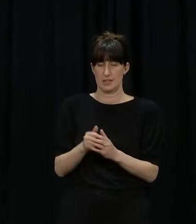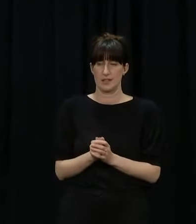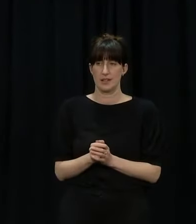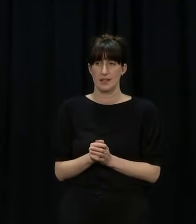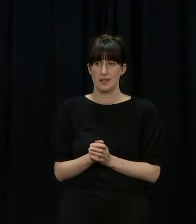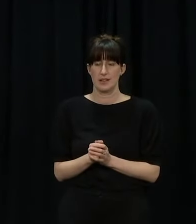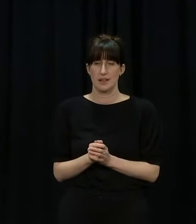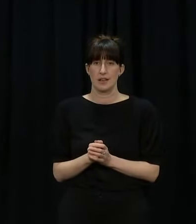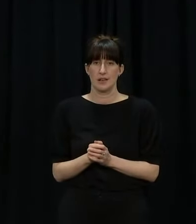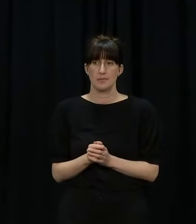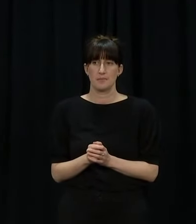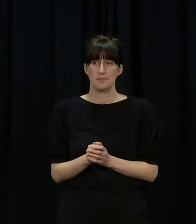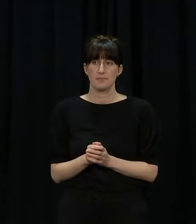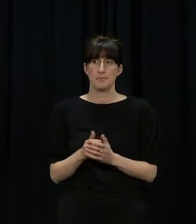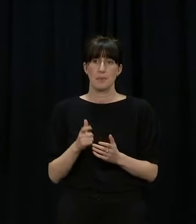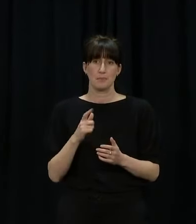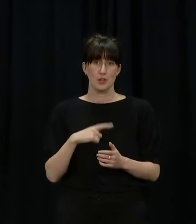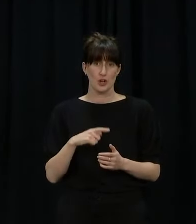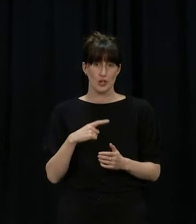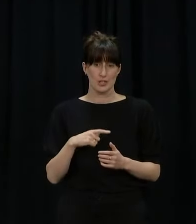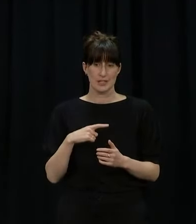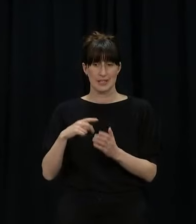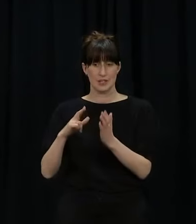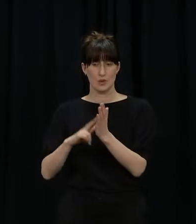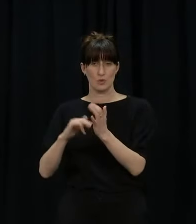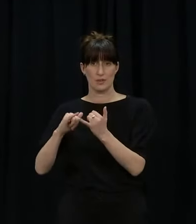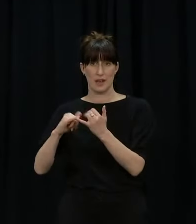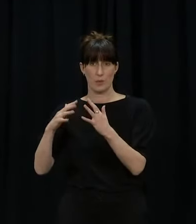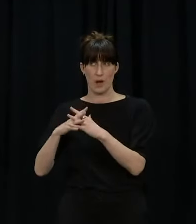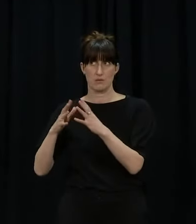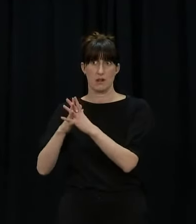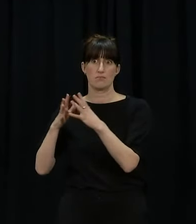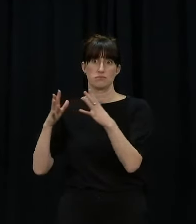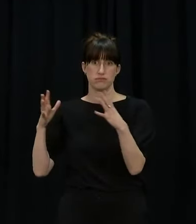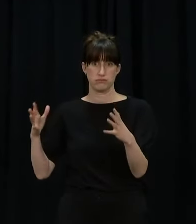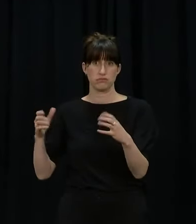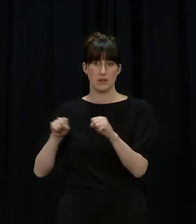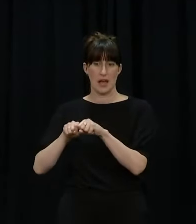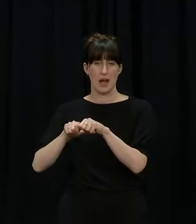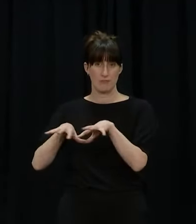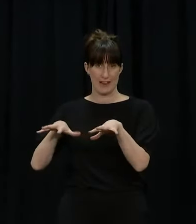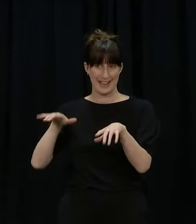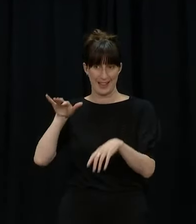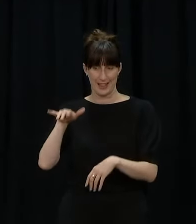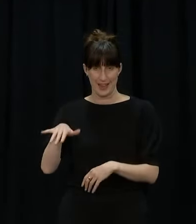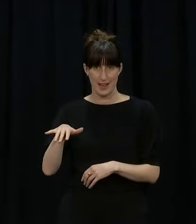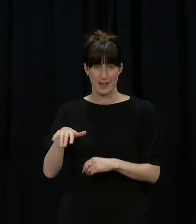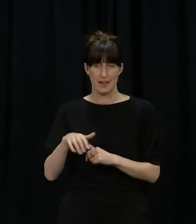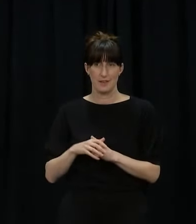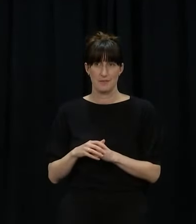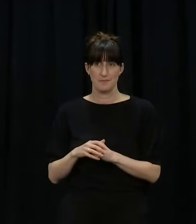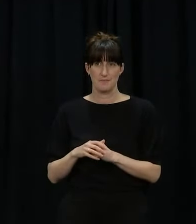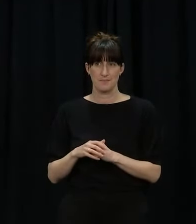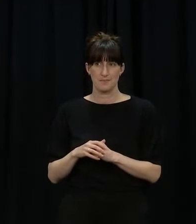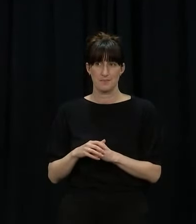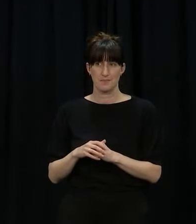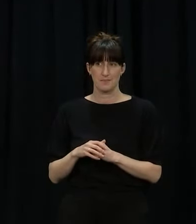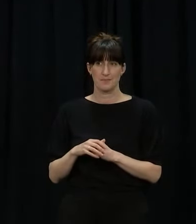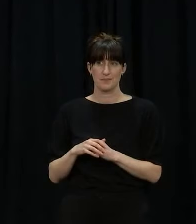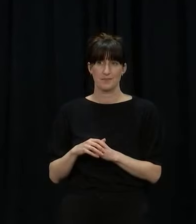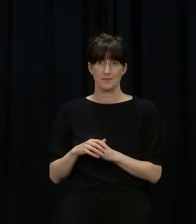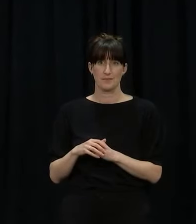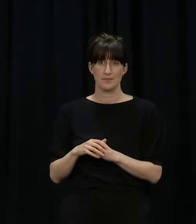to me is because there are a large number of cases in New South Wales, there are lots of genomes that